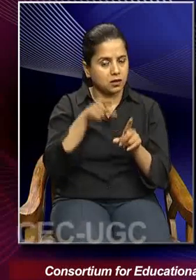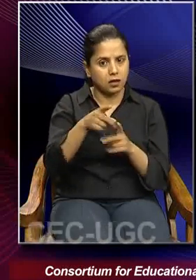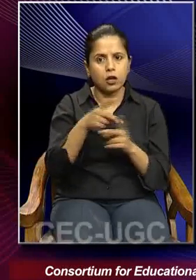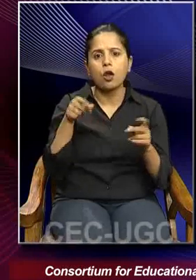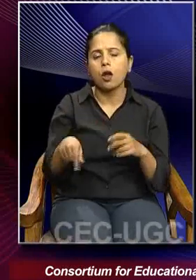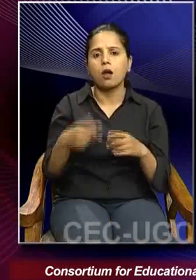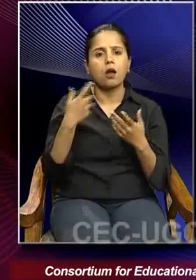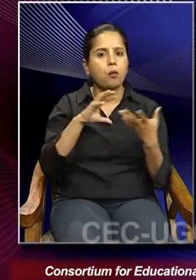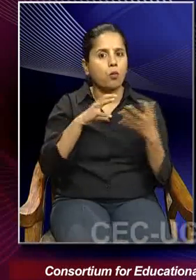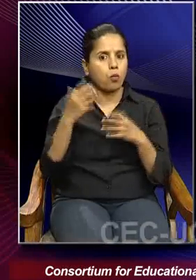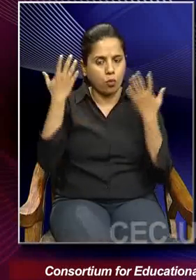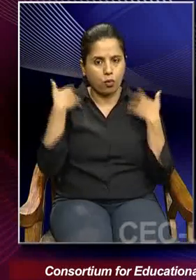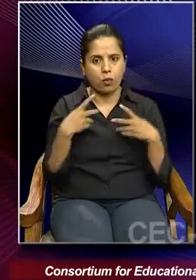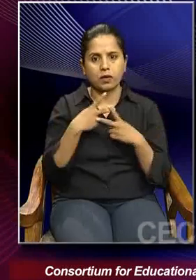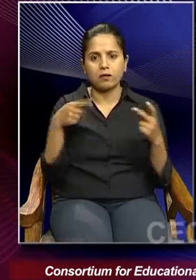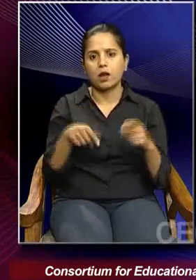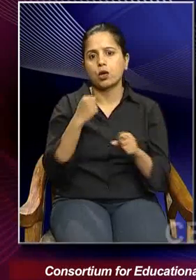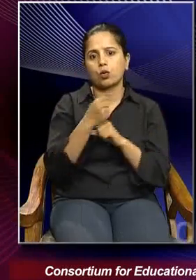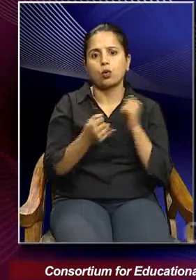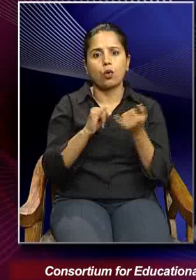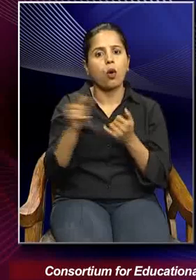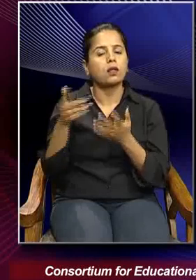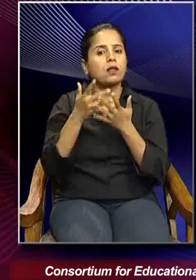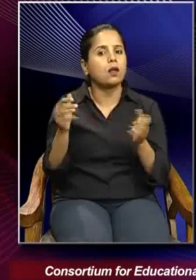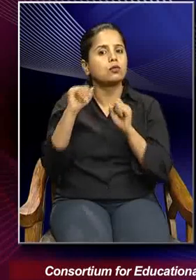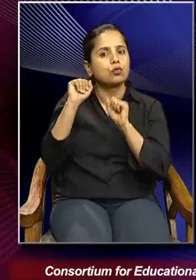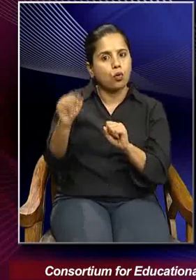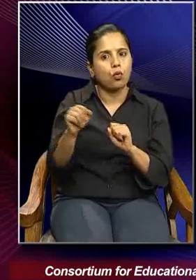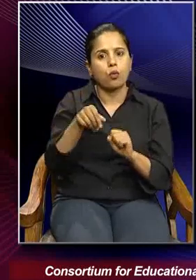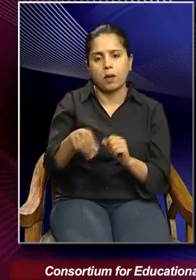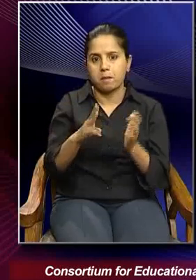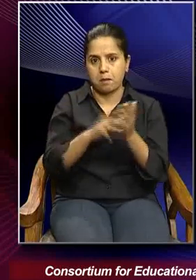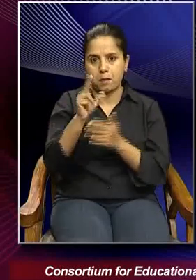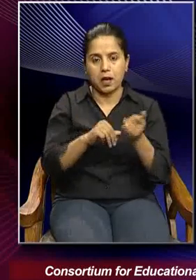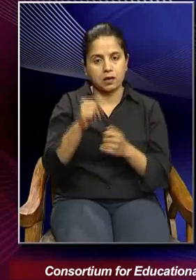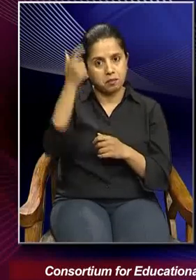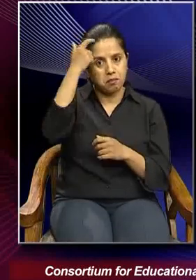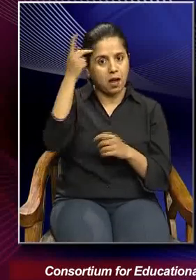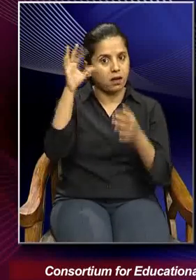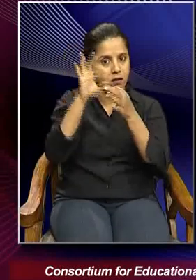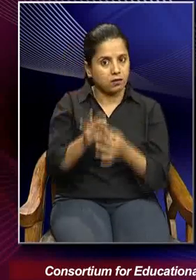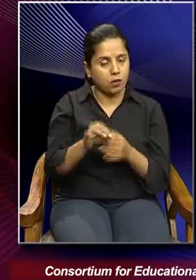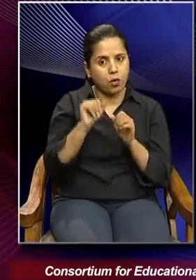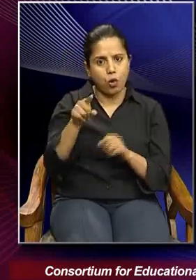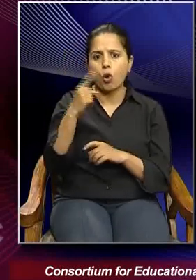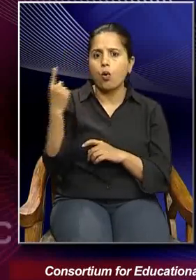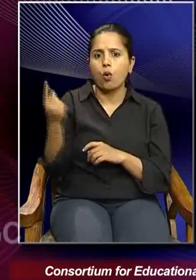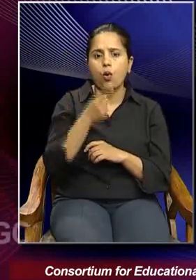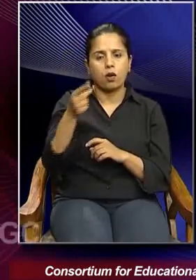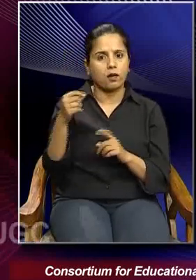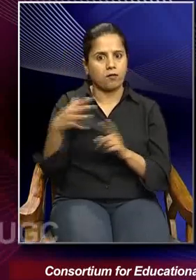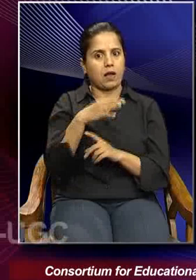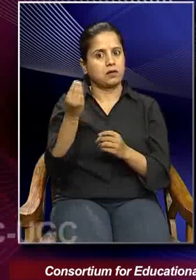organs and the 5 gross elements along with manas, they are only